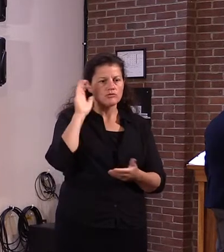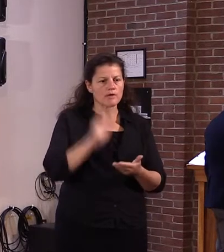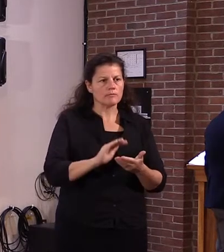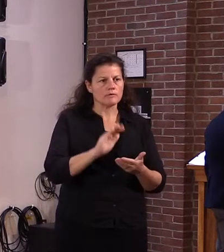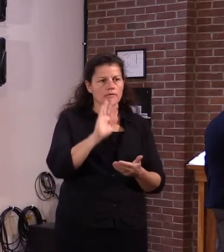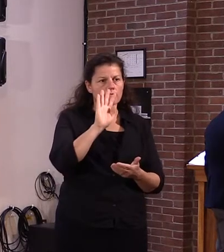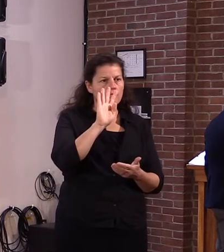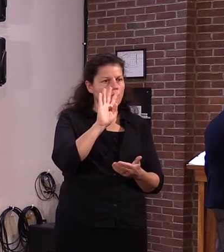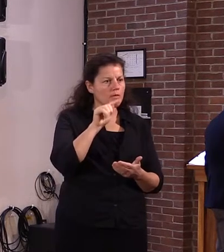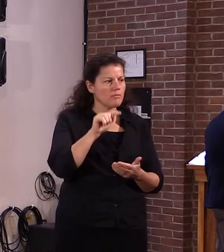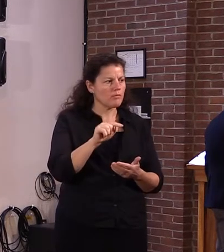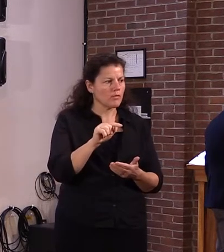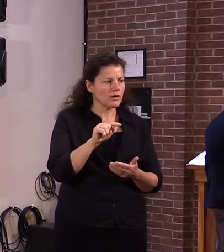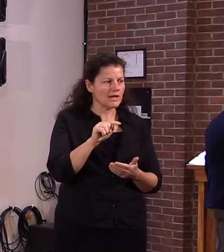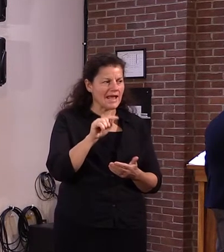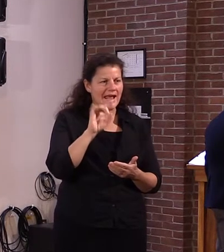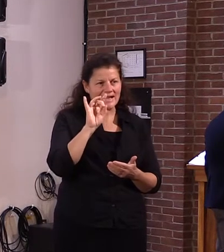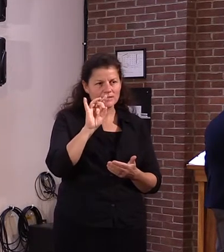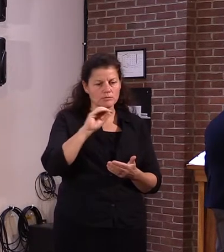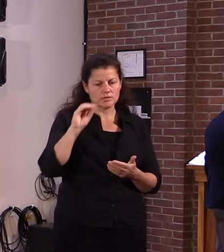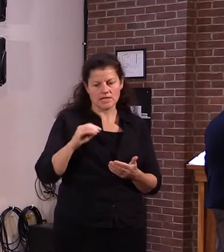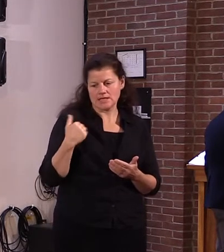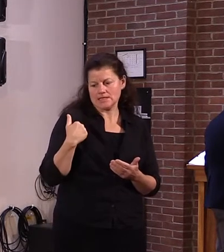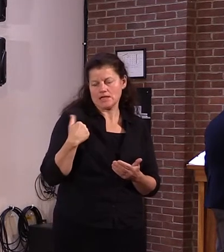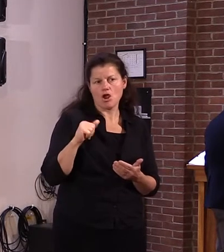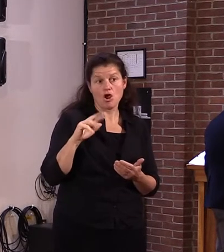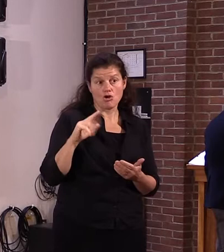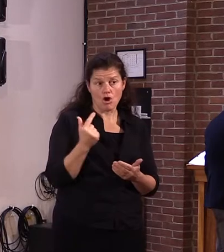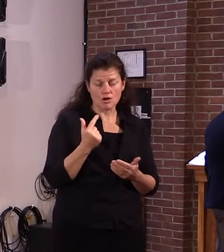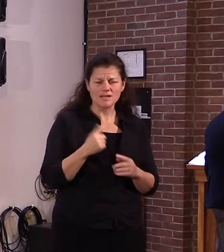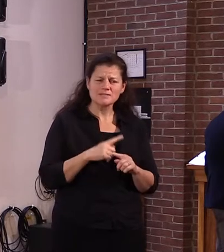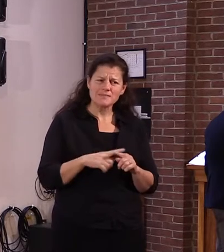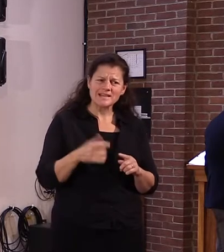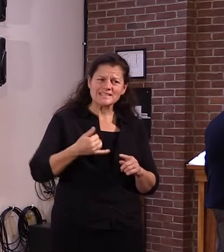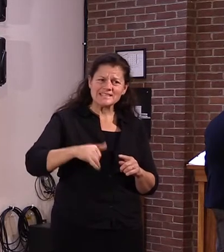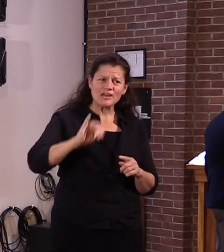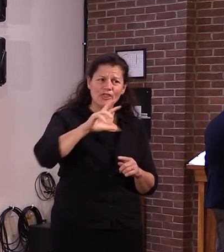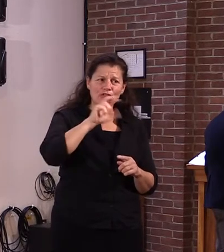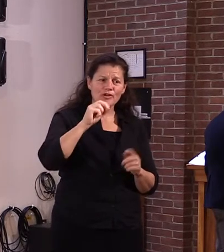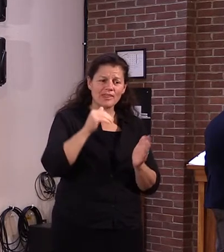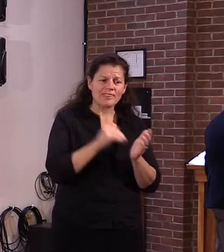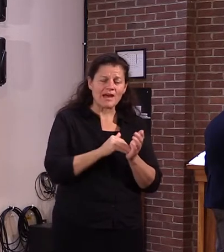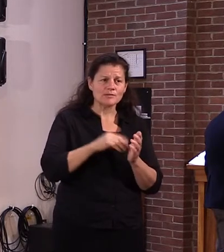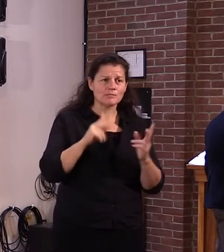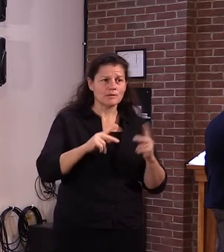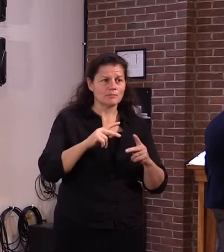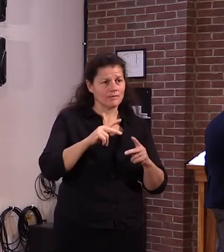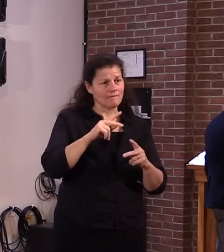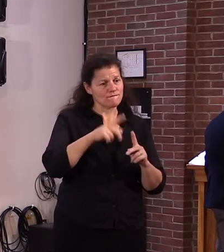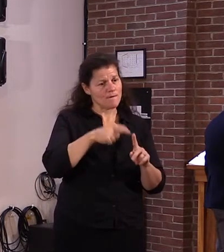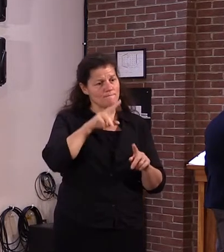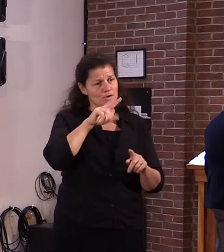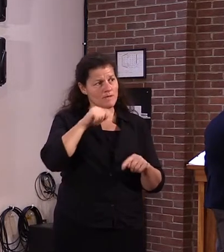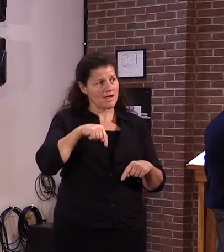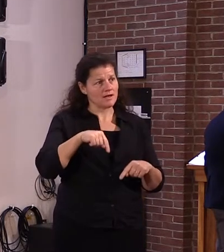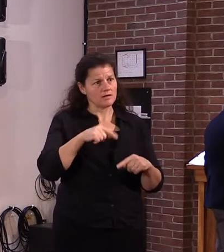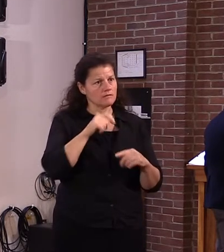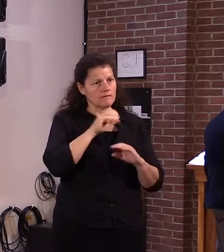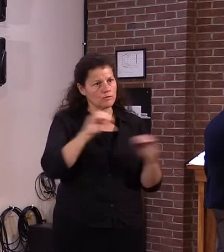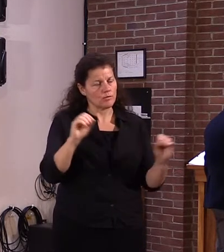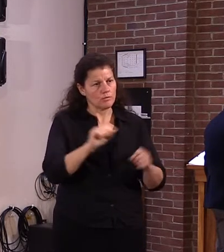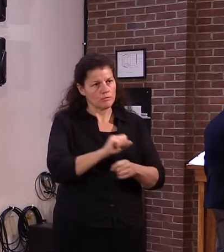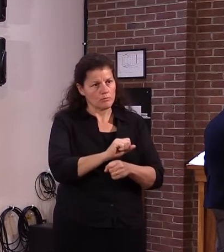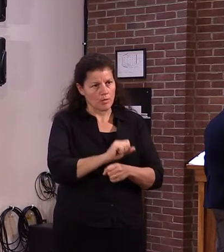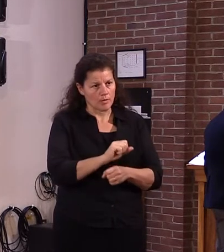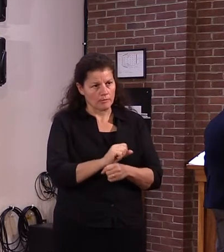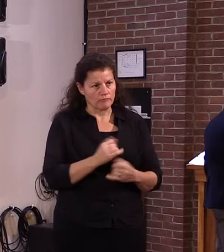August. But I recall the governor saying quite recently that there were still 30,000 unemployed Vermonters in the state,